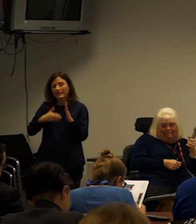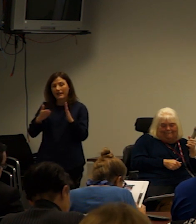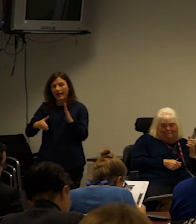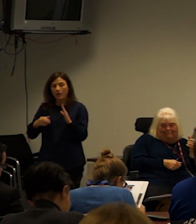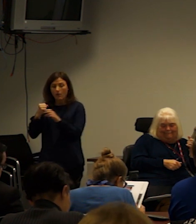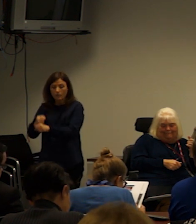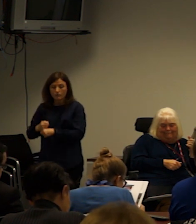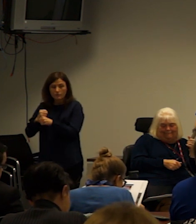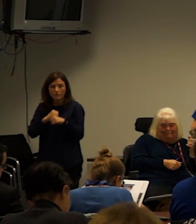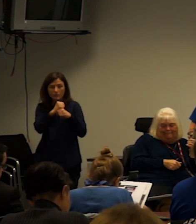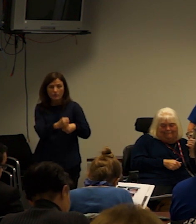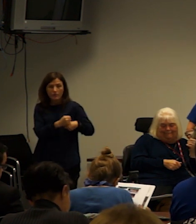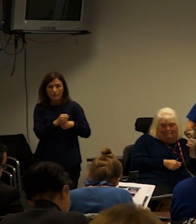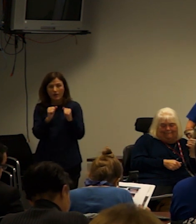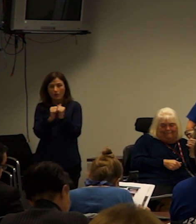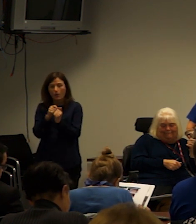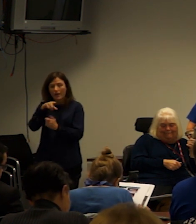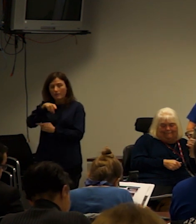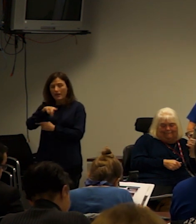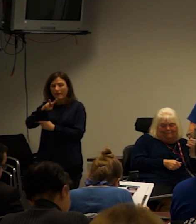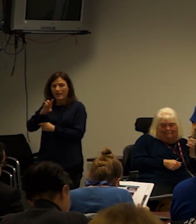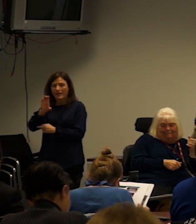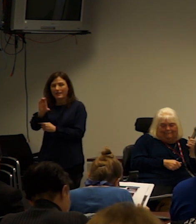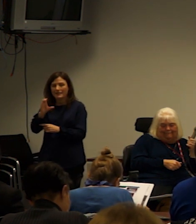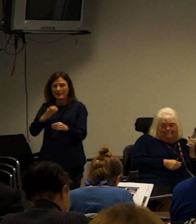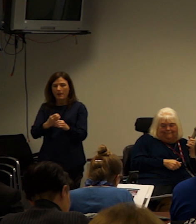paddling with PVC pipe.